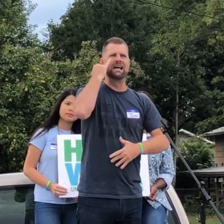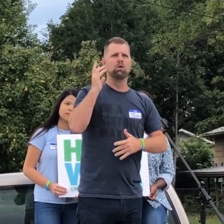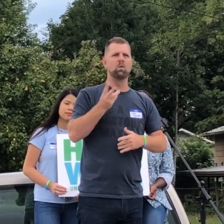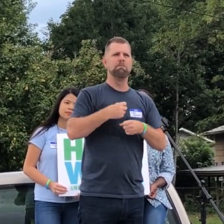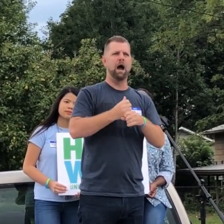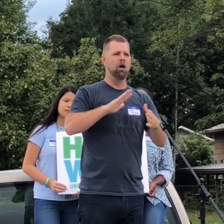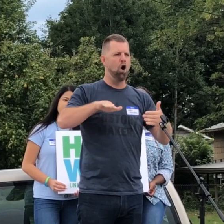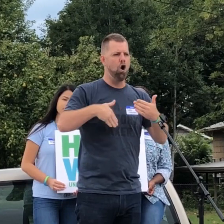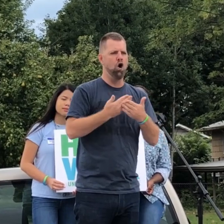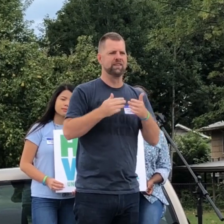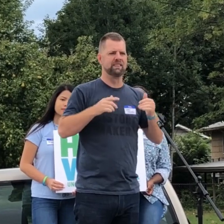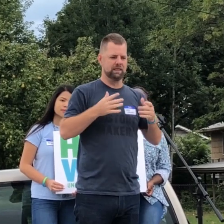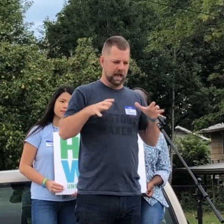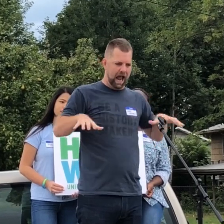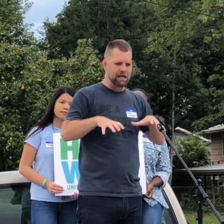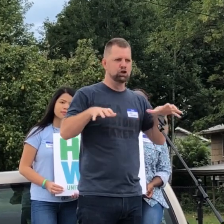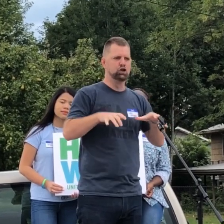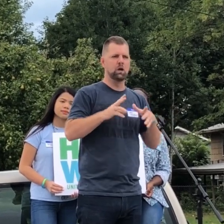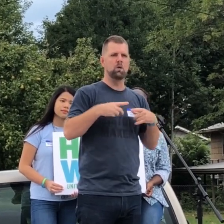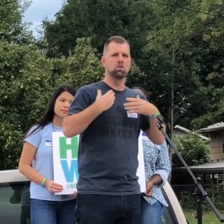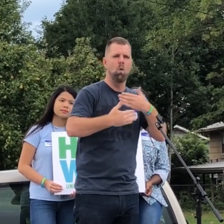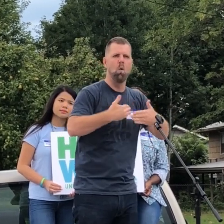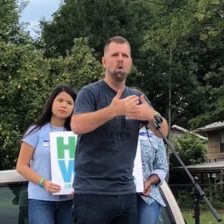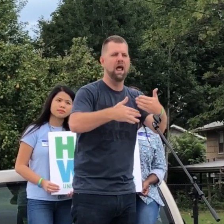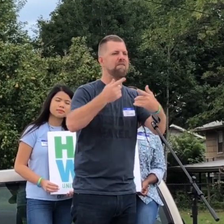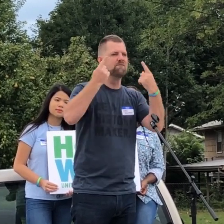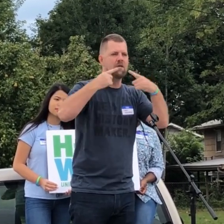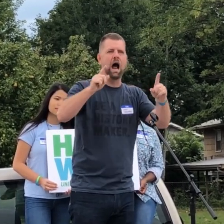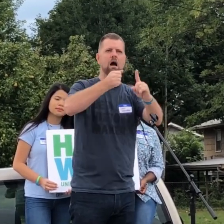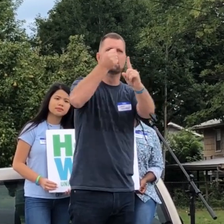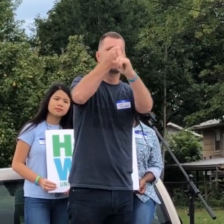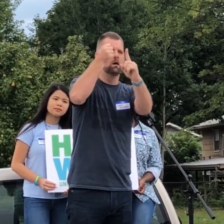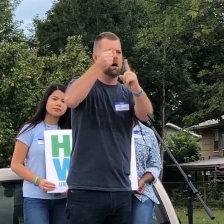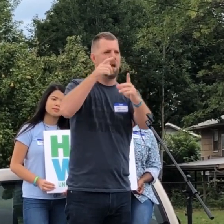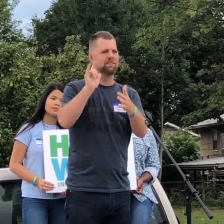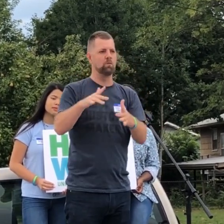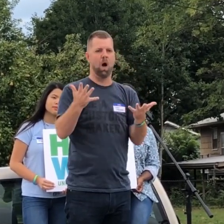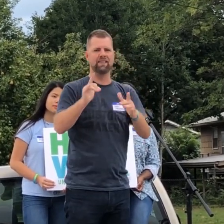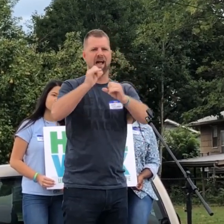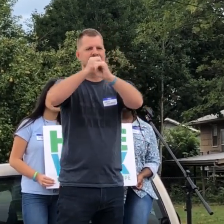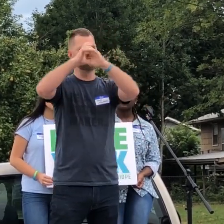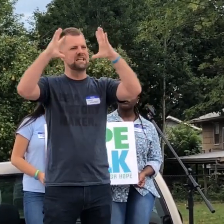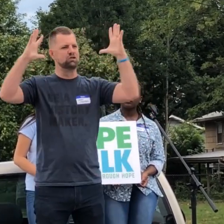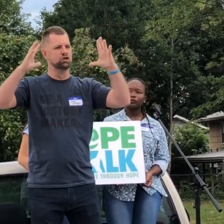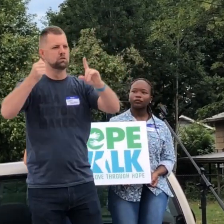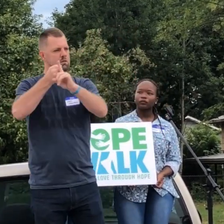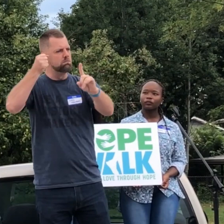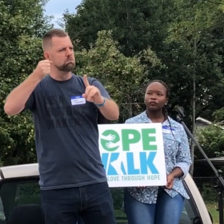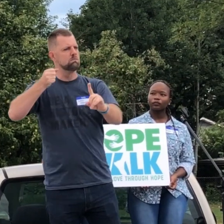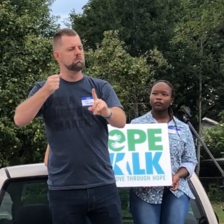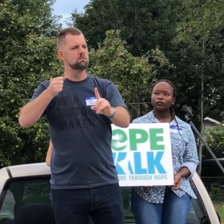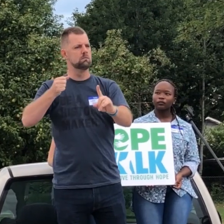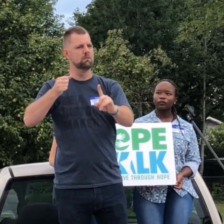something's like. If we can make all this action move forward and finally impact it and make this vision